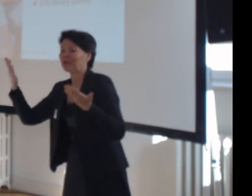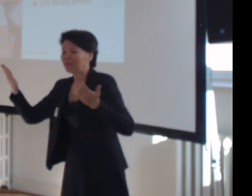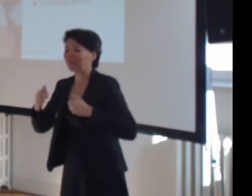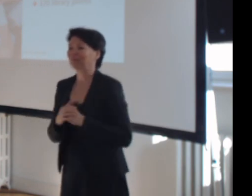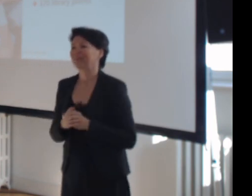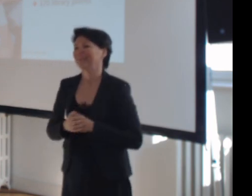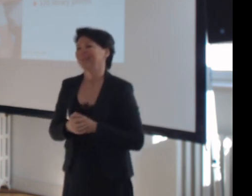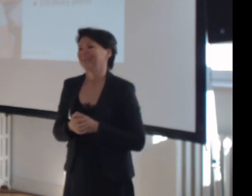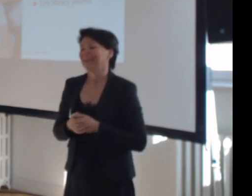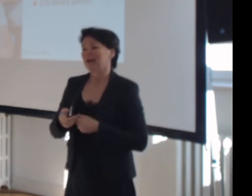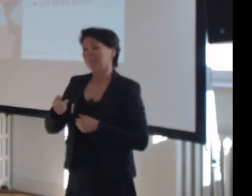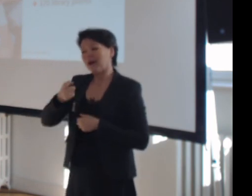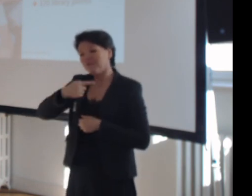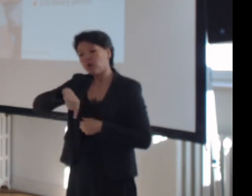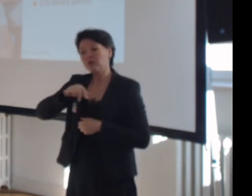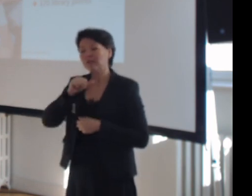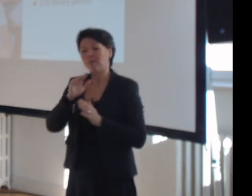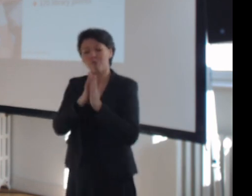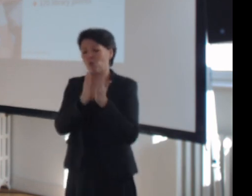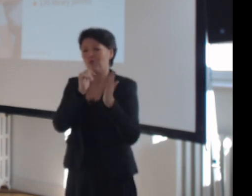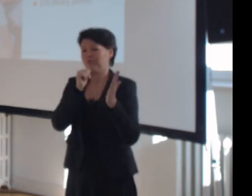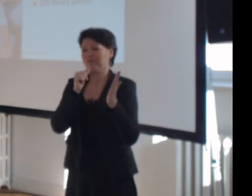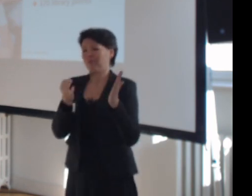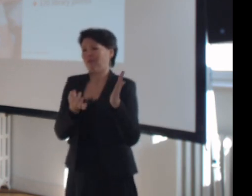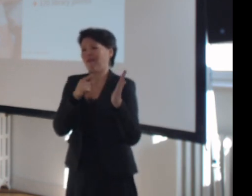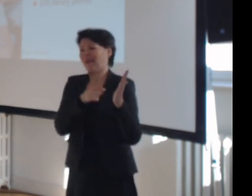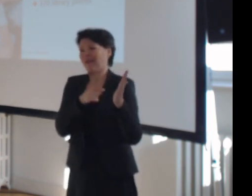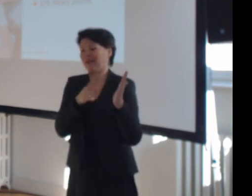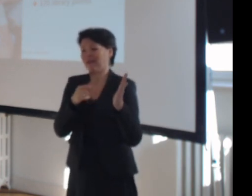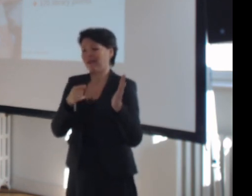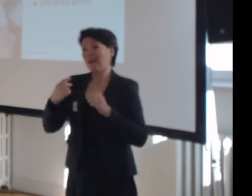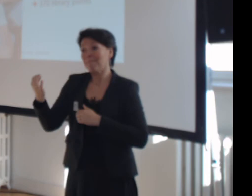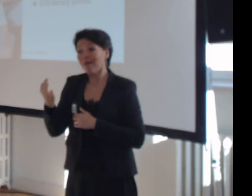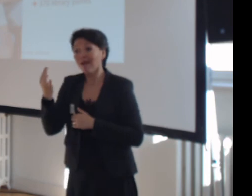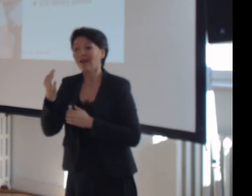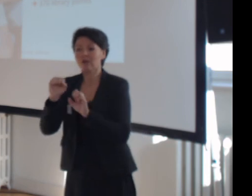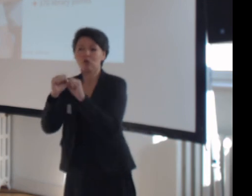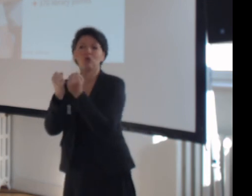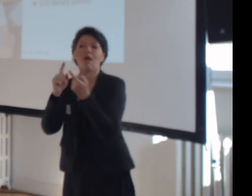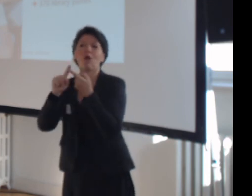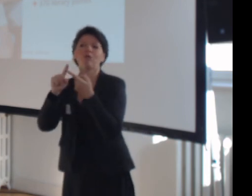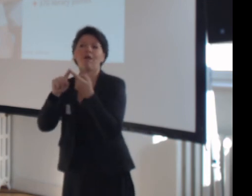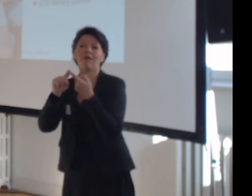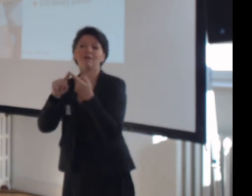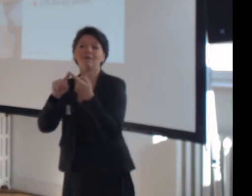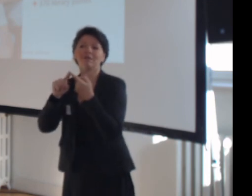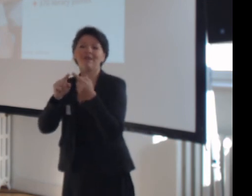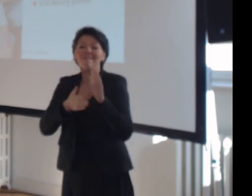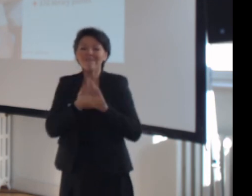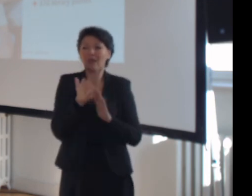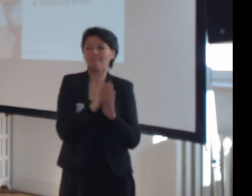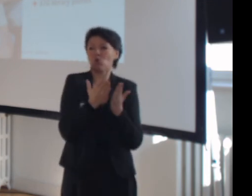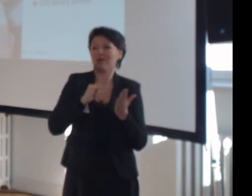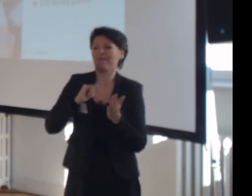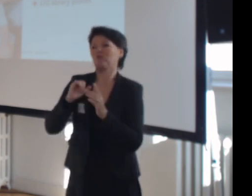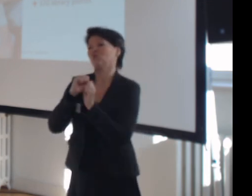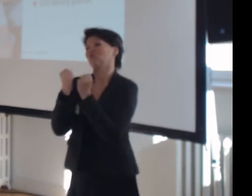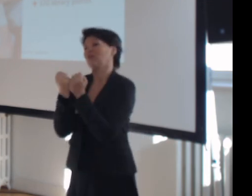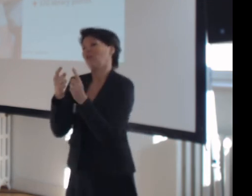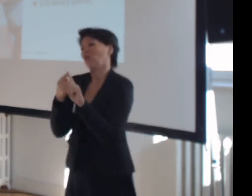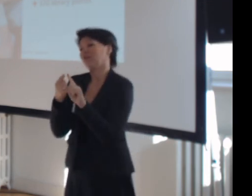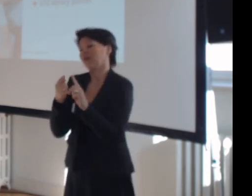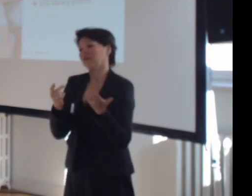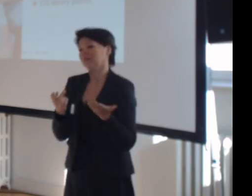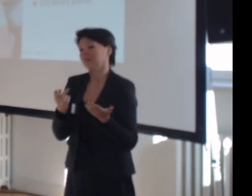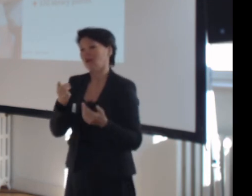books is not the main thing here, it's just a means to an end, a means to social contact. This also means that if a person is